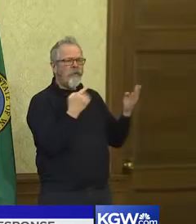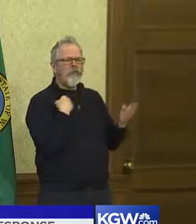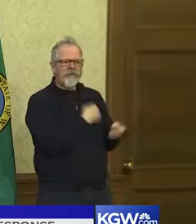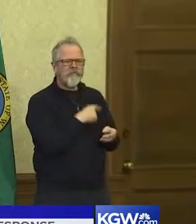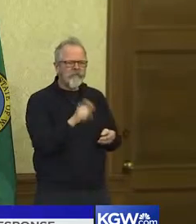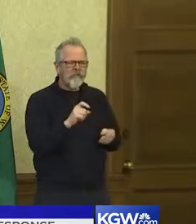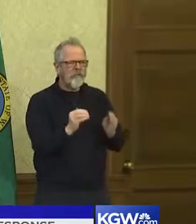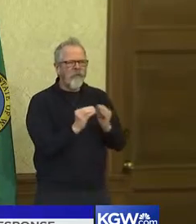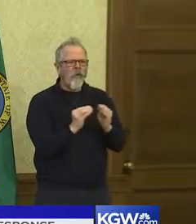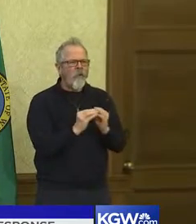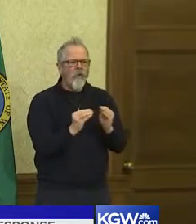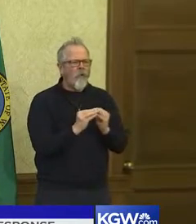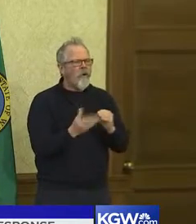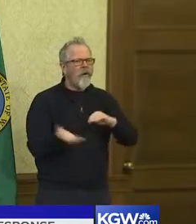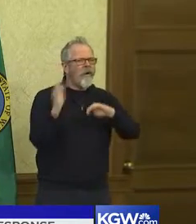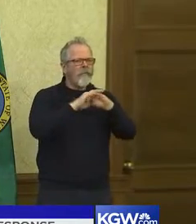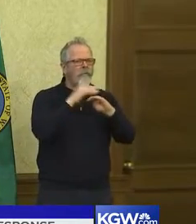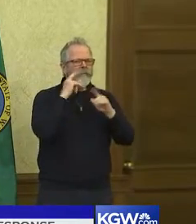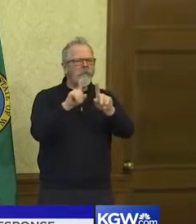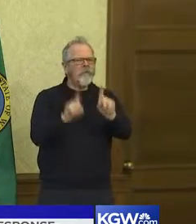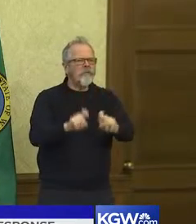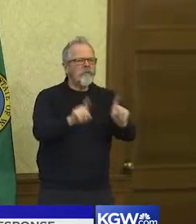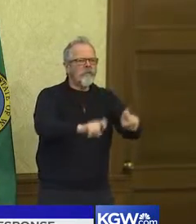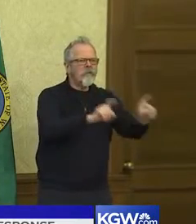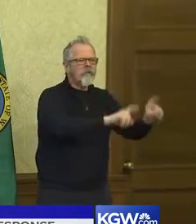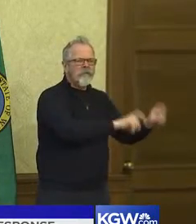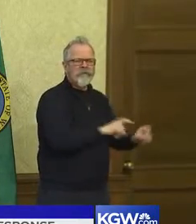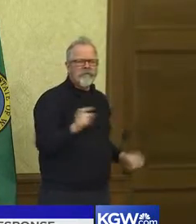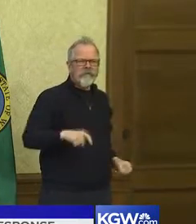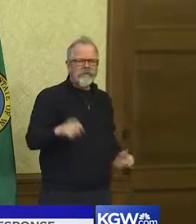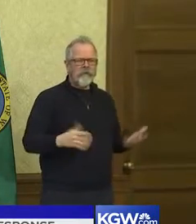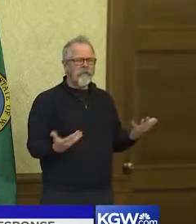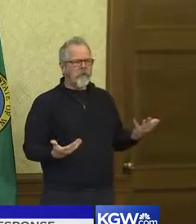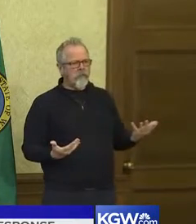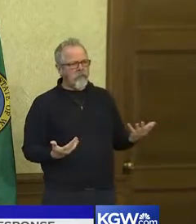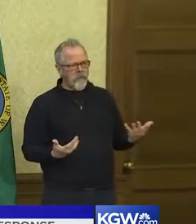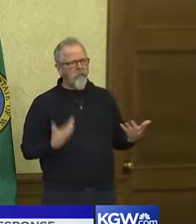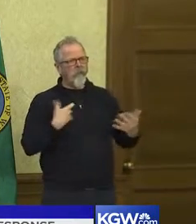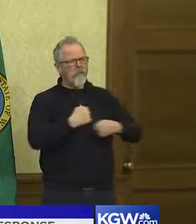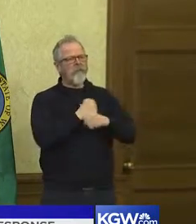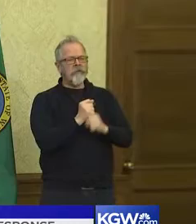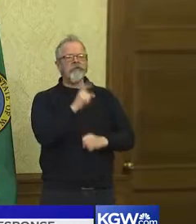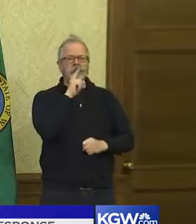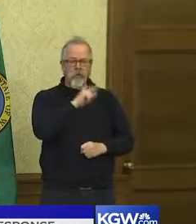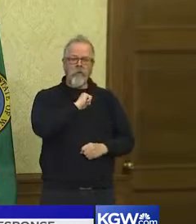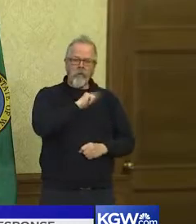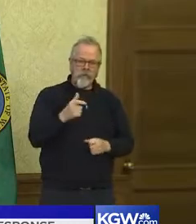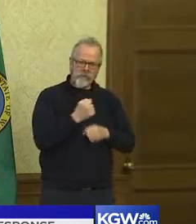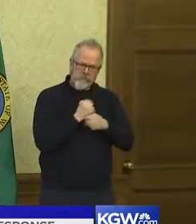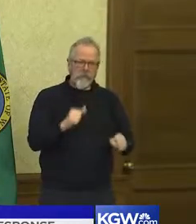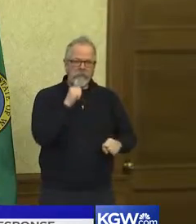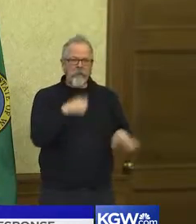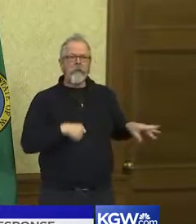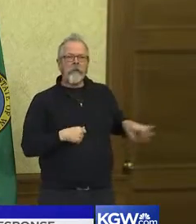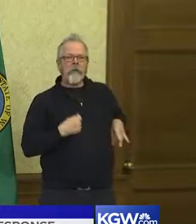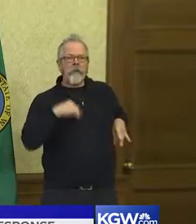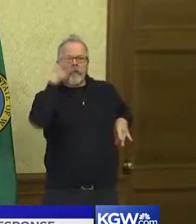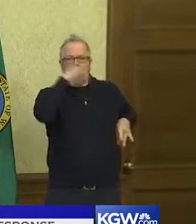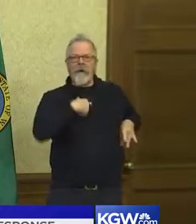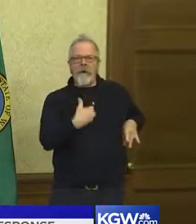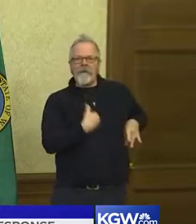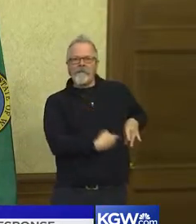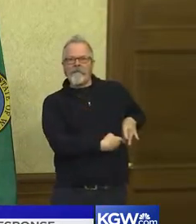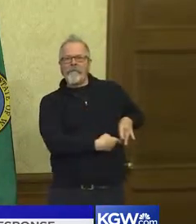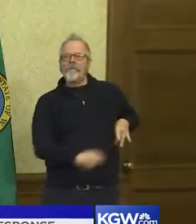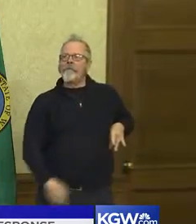that they're safe to come back to work and to make sure that we don't see a recurrence of this infection rate spring back up. Let